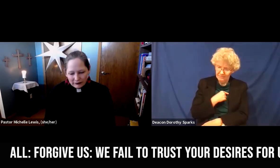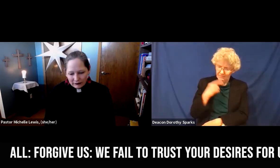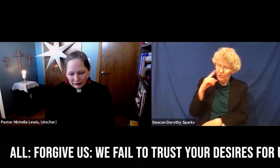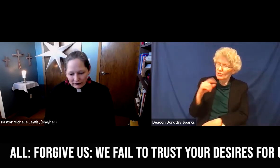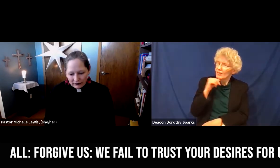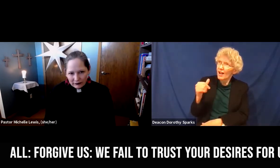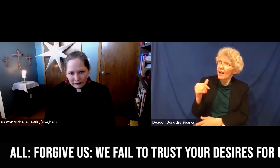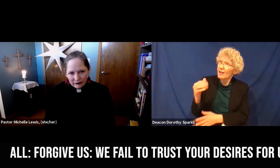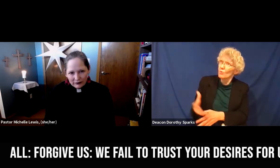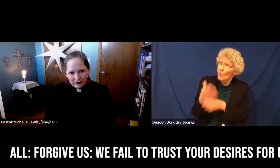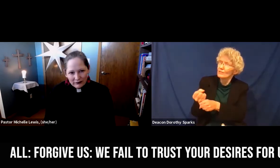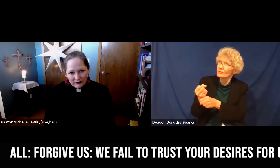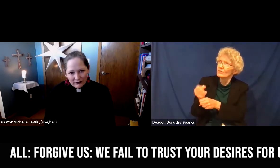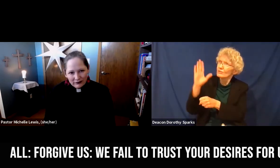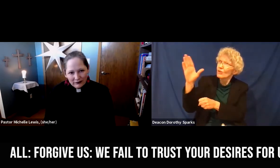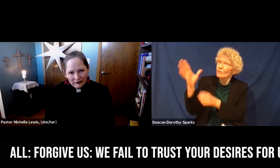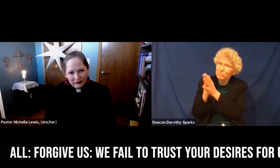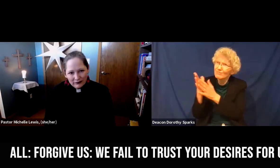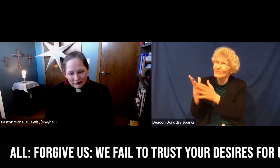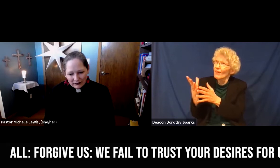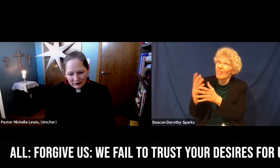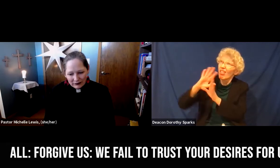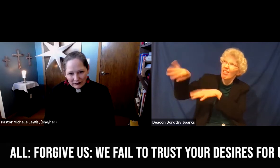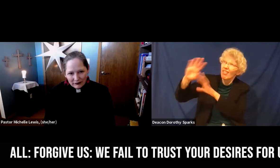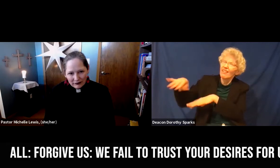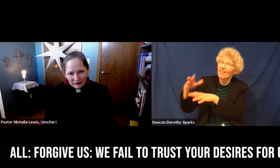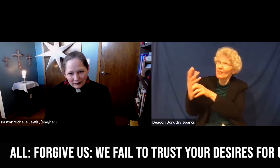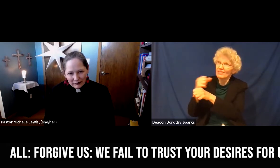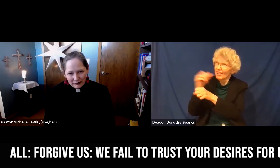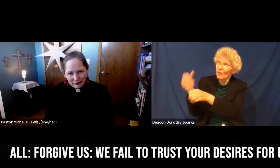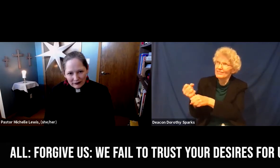Forgive us. We fail to trust your desires for us.